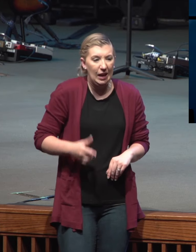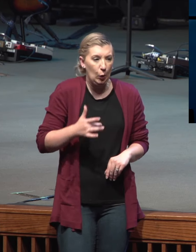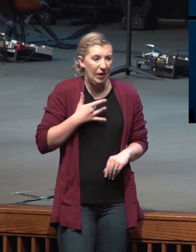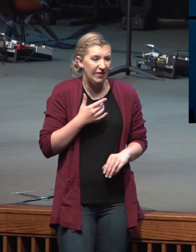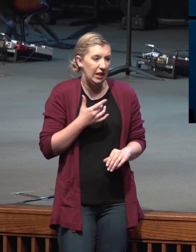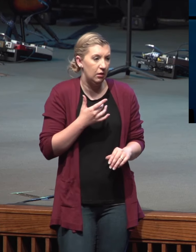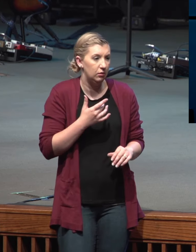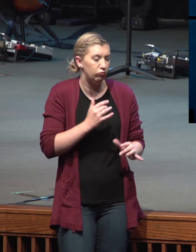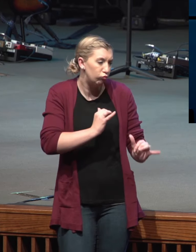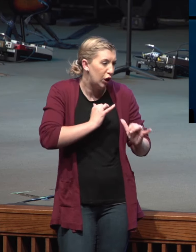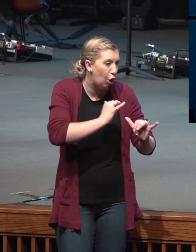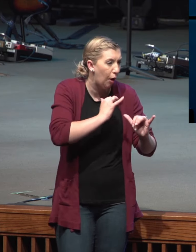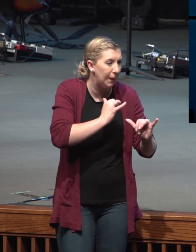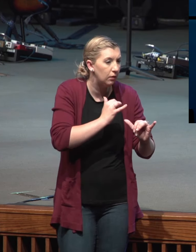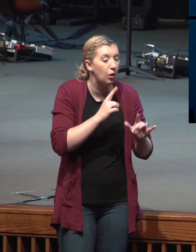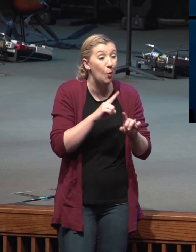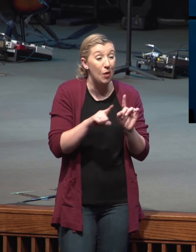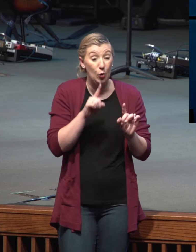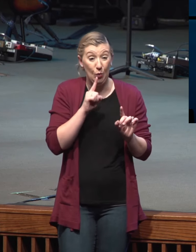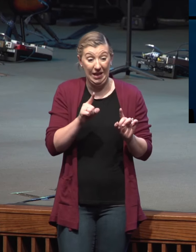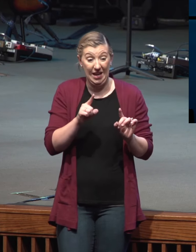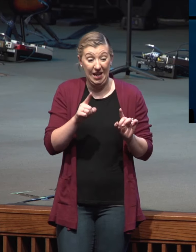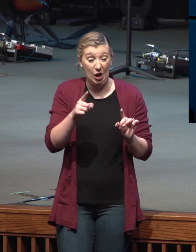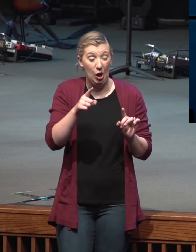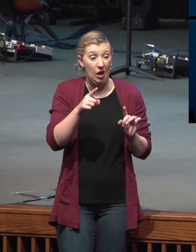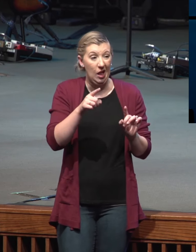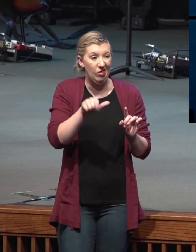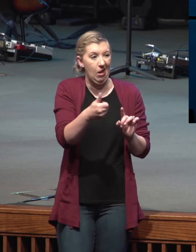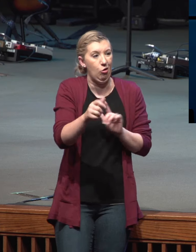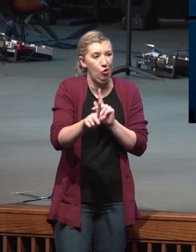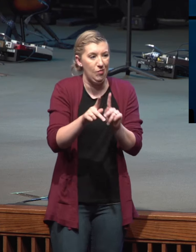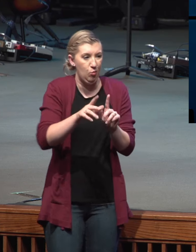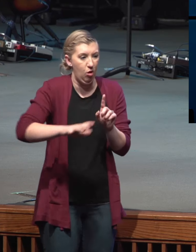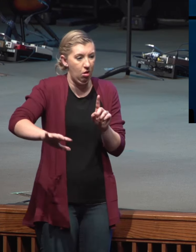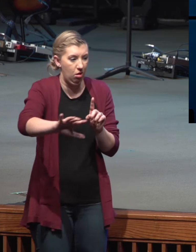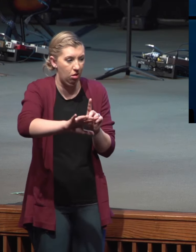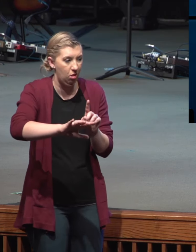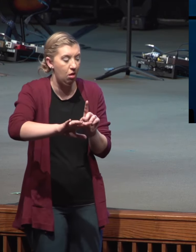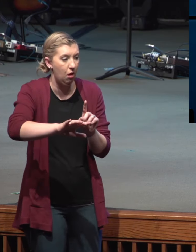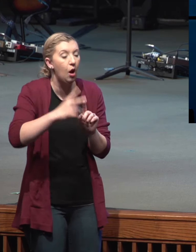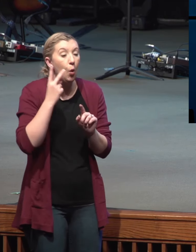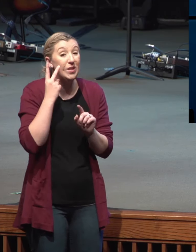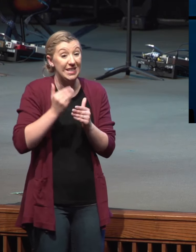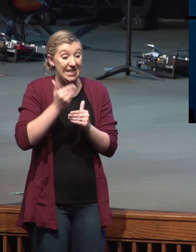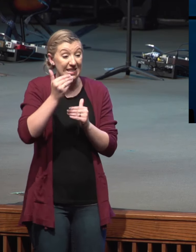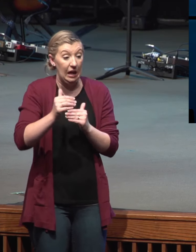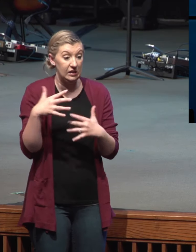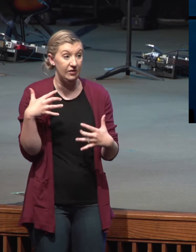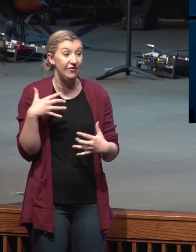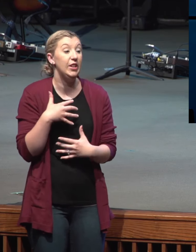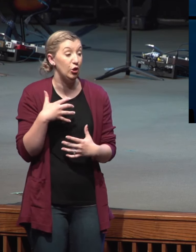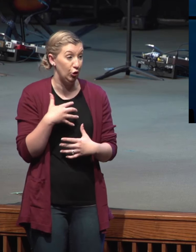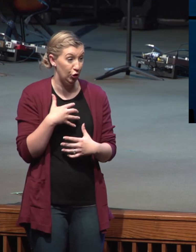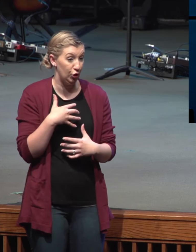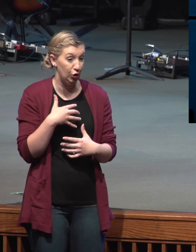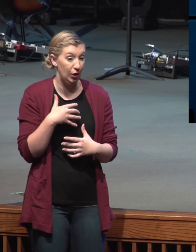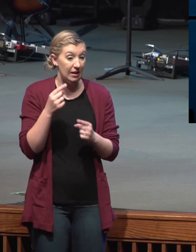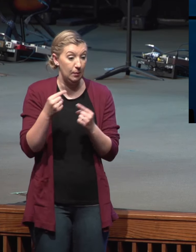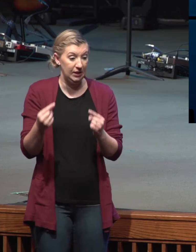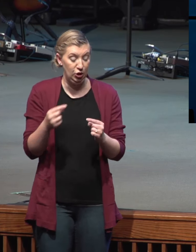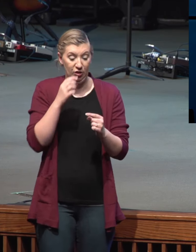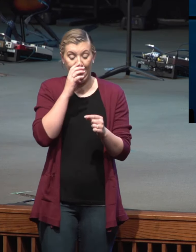with, but rather those who are around him. We see next fear and